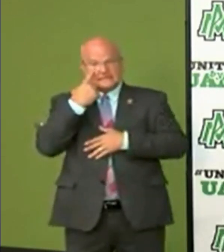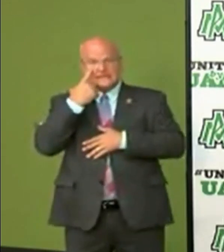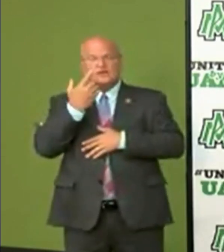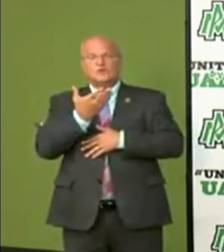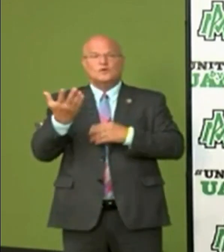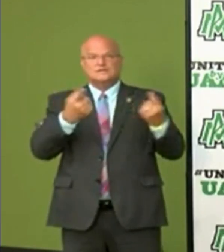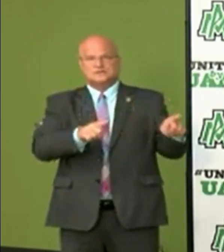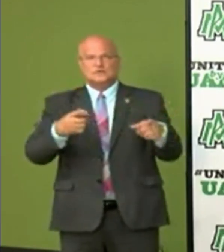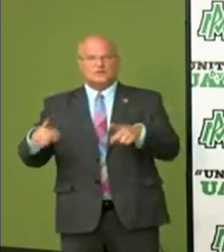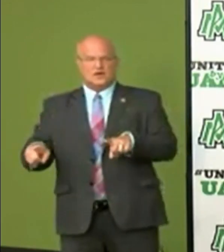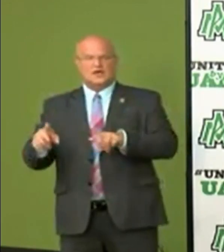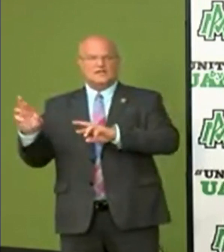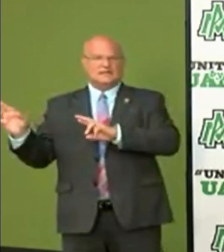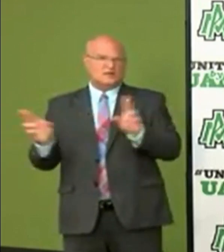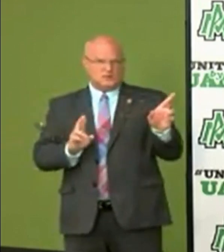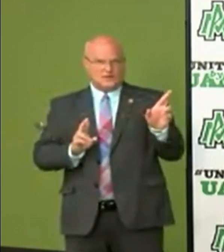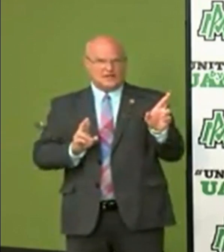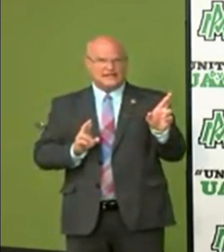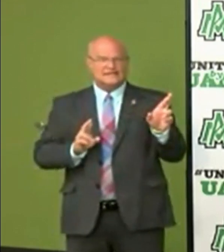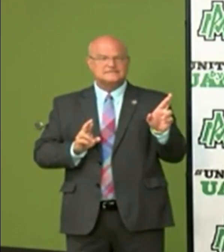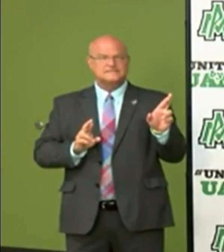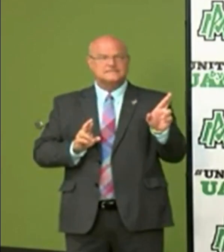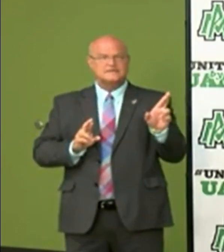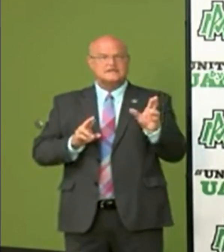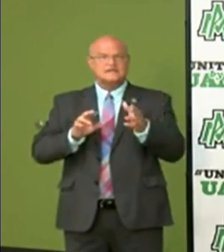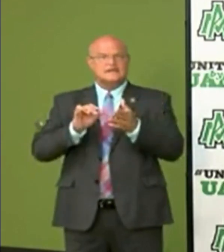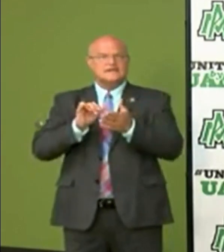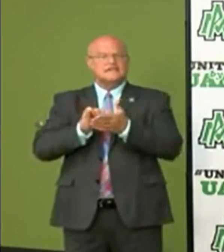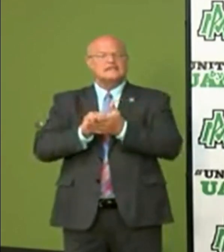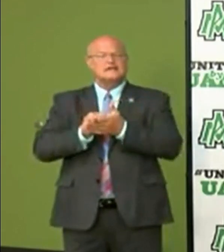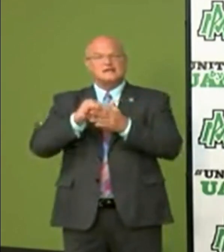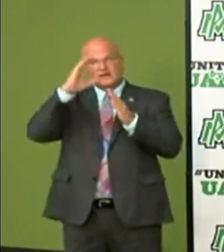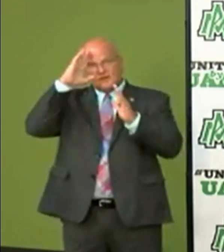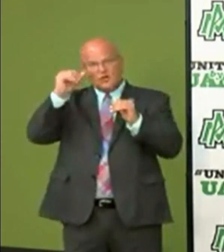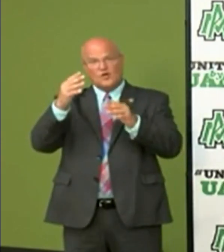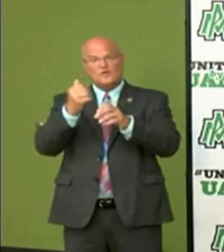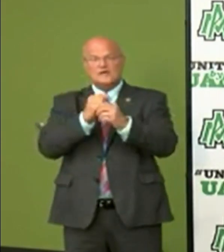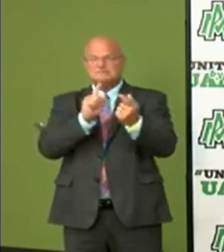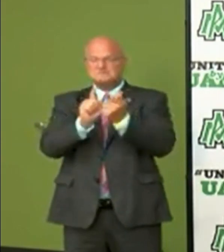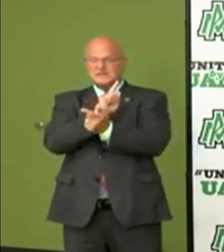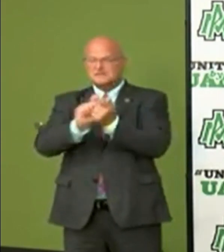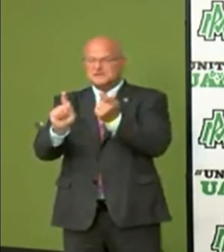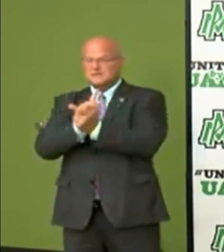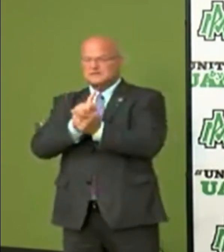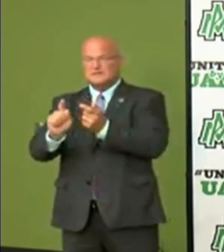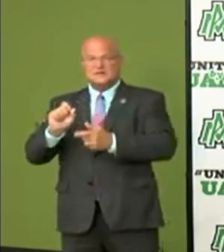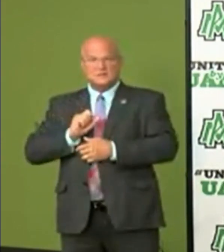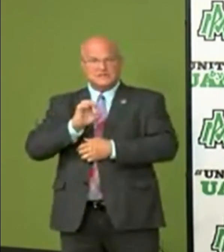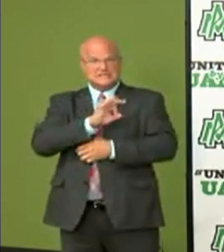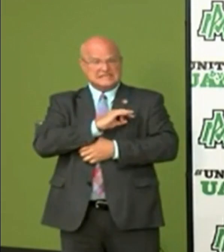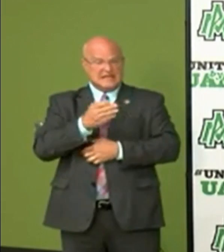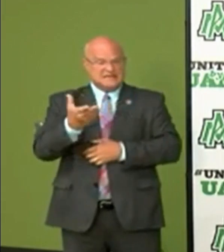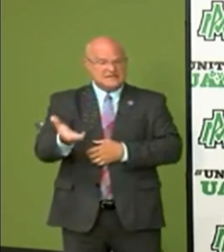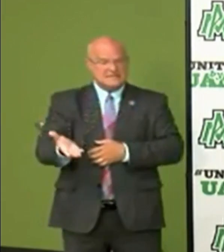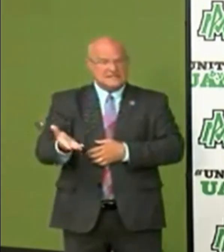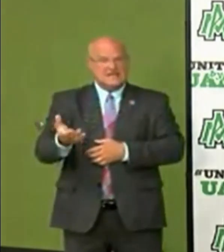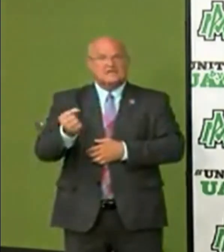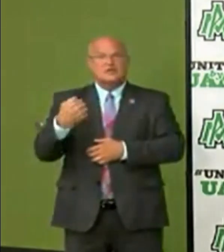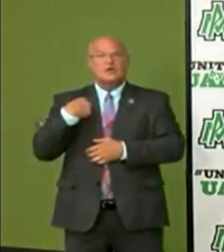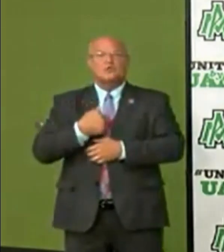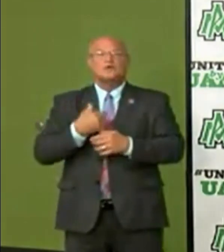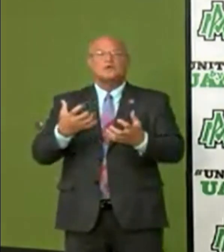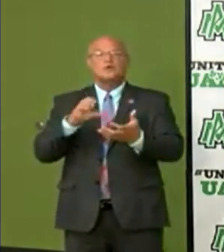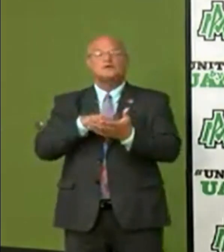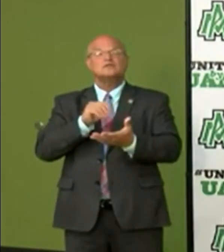see their preparation, and hopefully get to meet with some of the staff that's there. So we